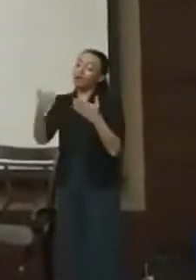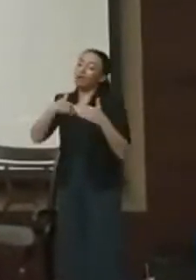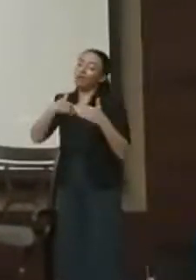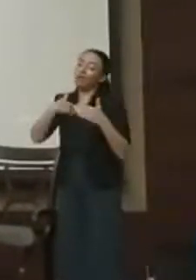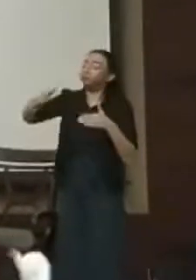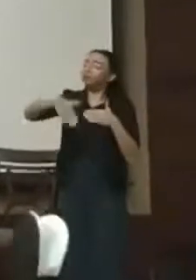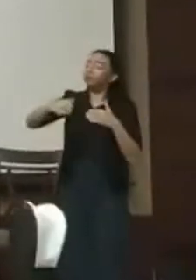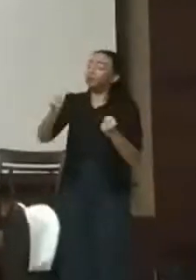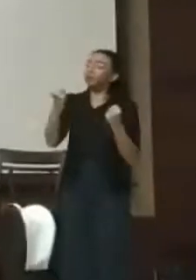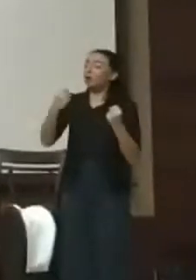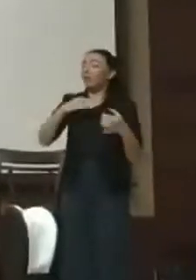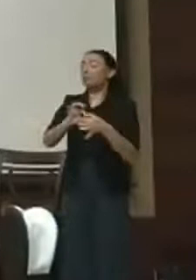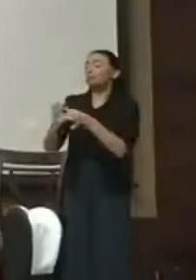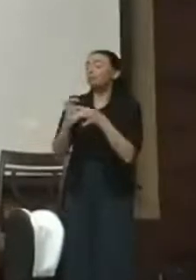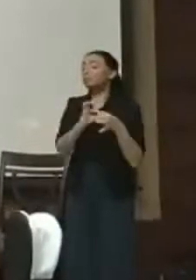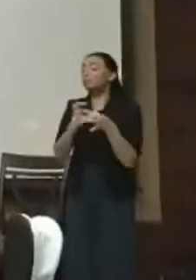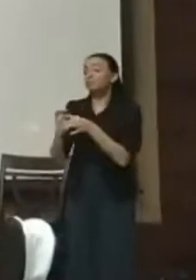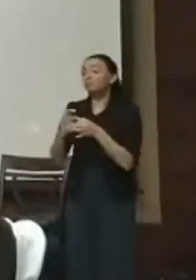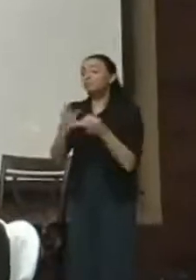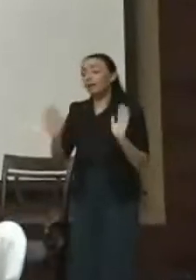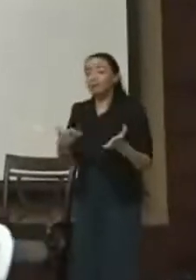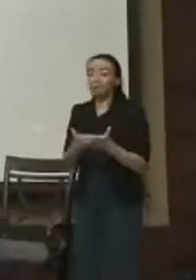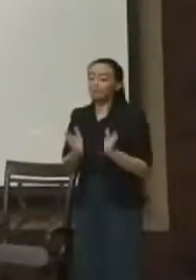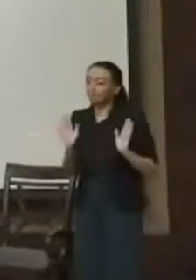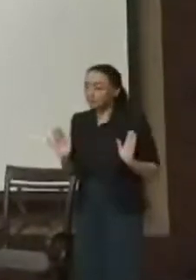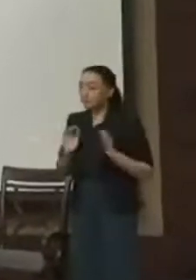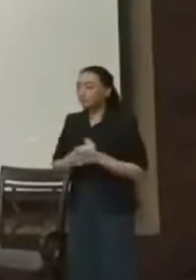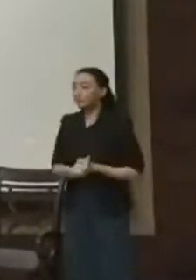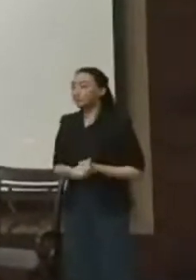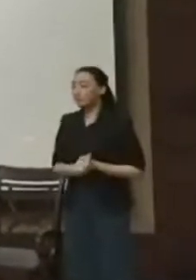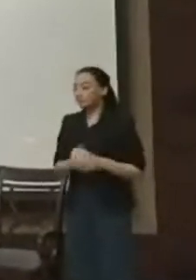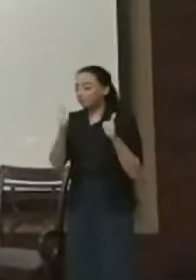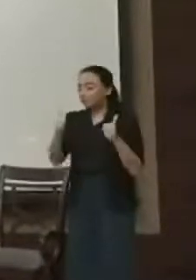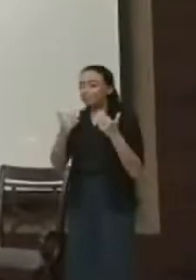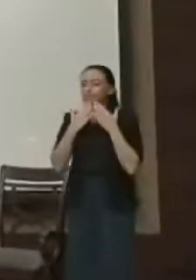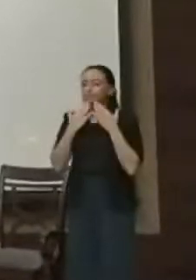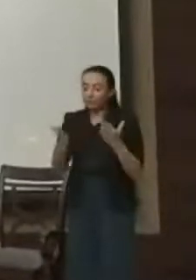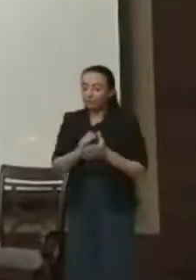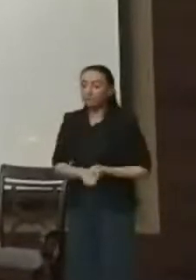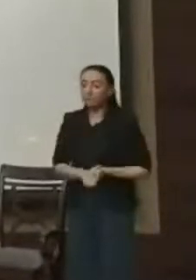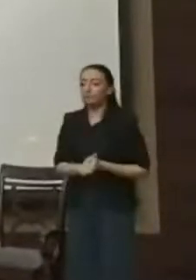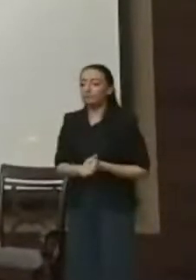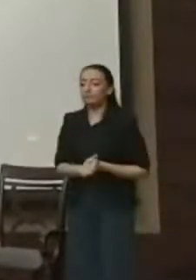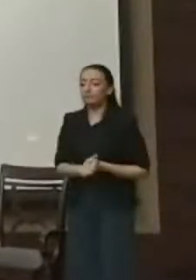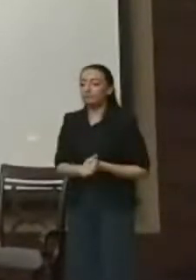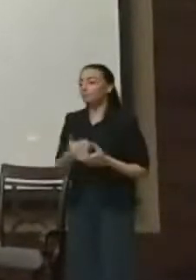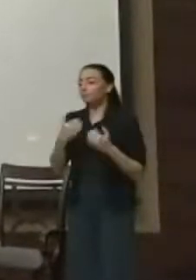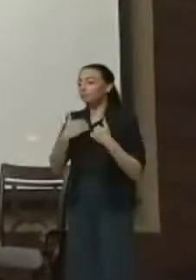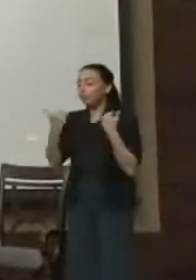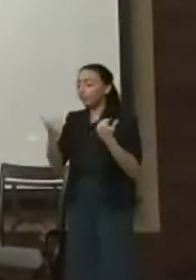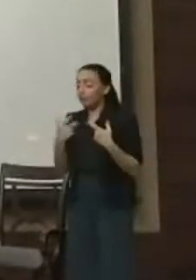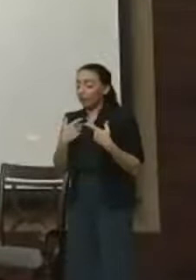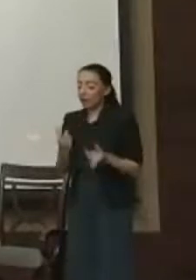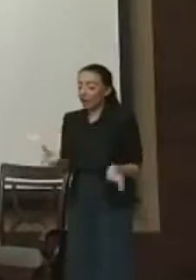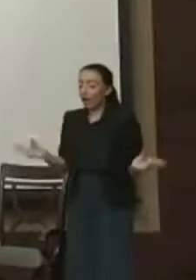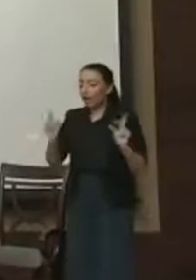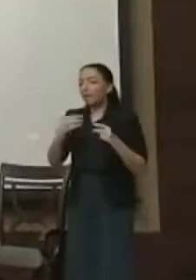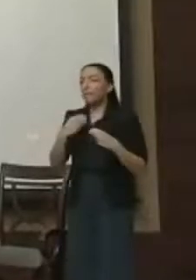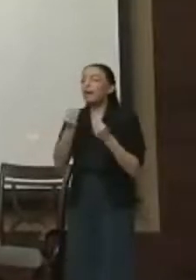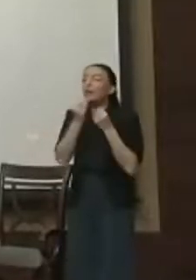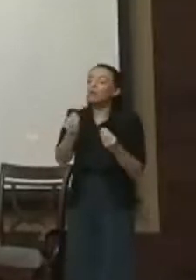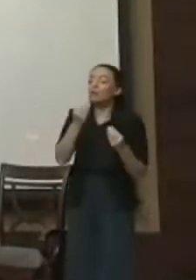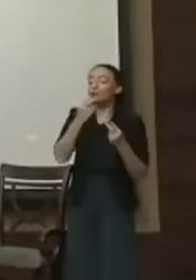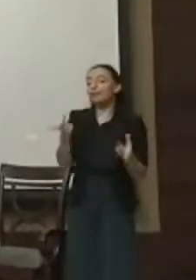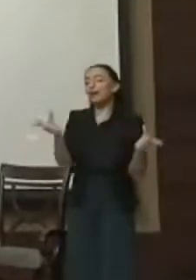go strong, like in the NDN and so on. So, and I would again request all of you to give a